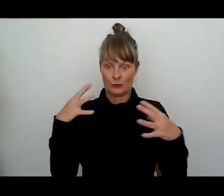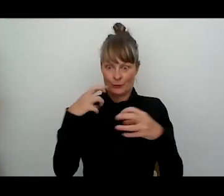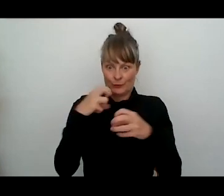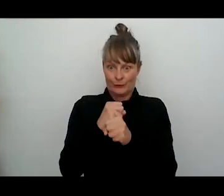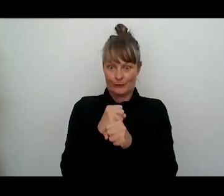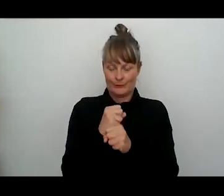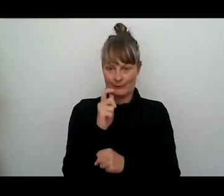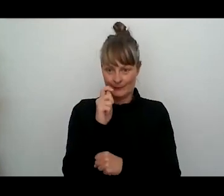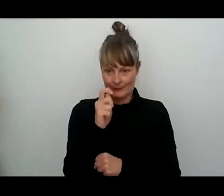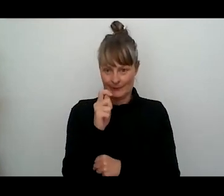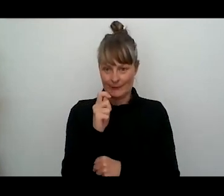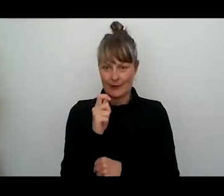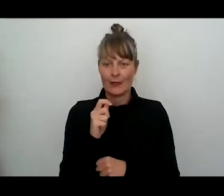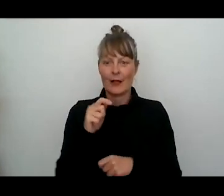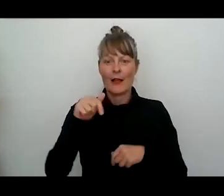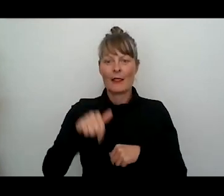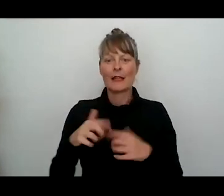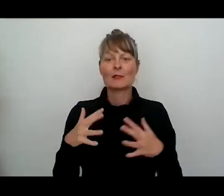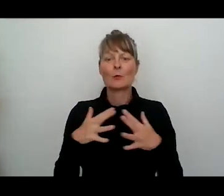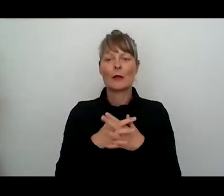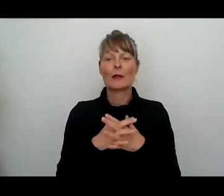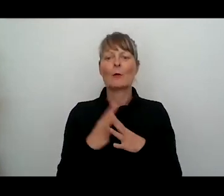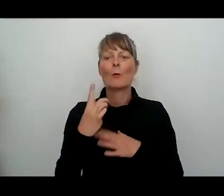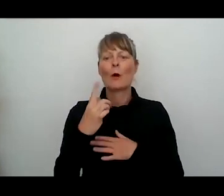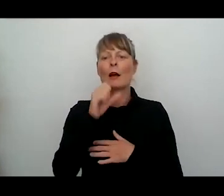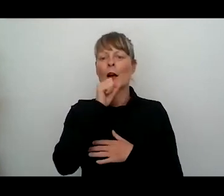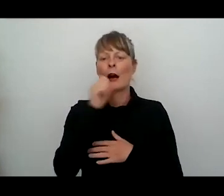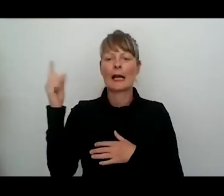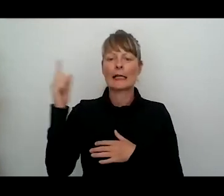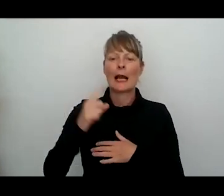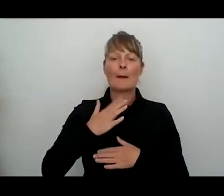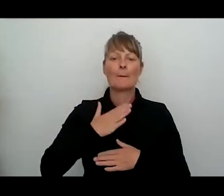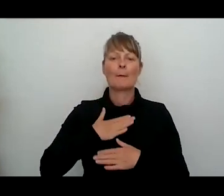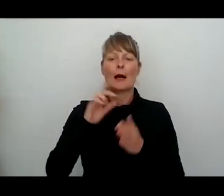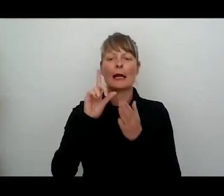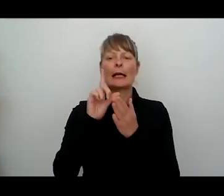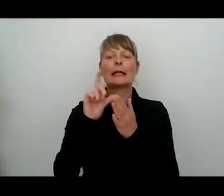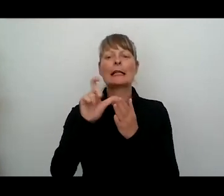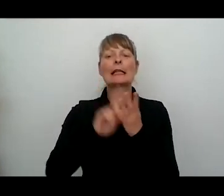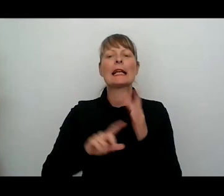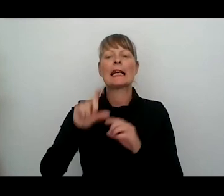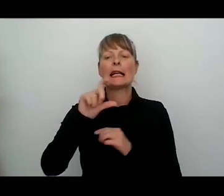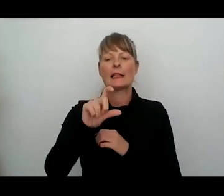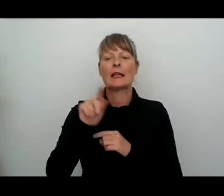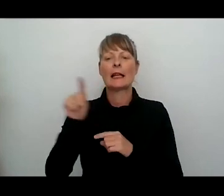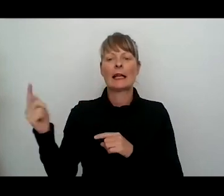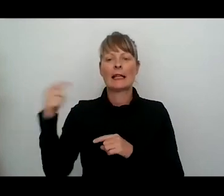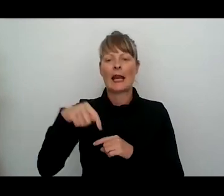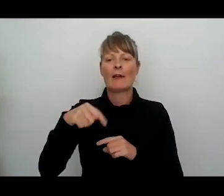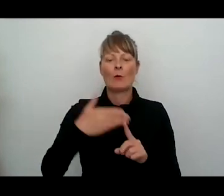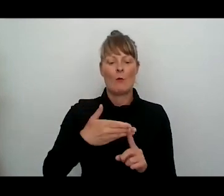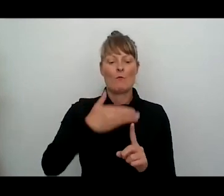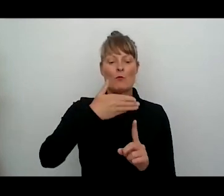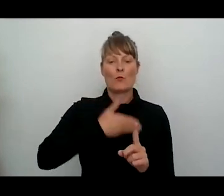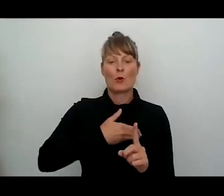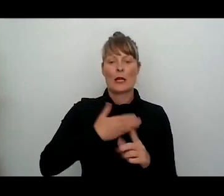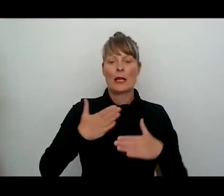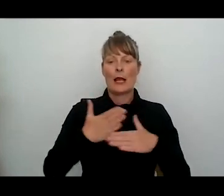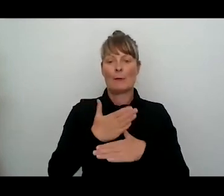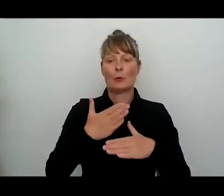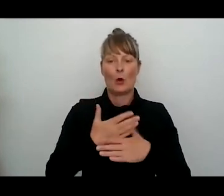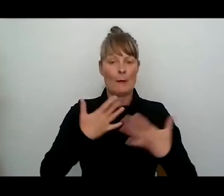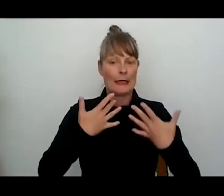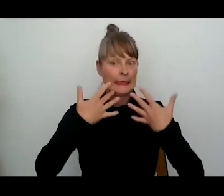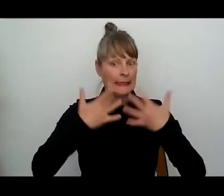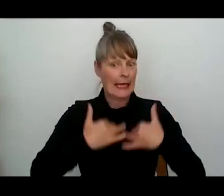there was a guy this week that came in, and he came in for a pre-employment test and for his dream